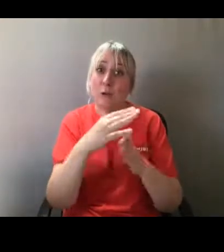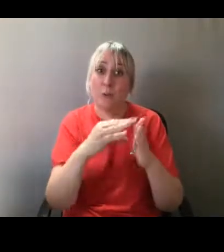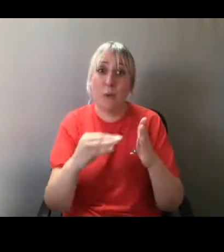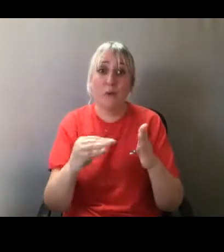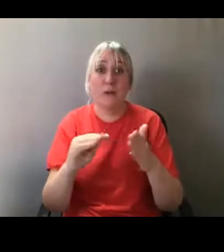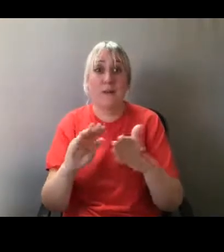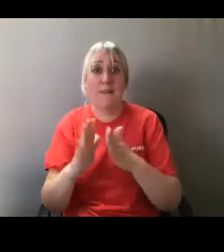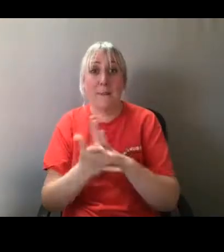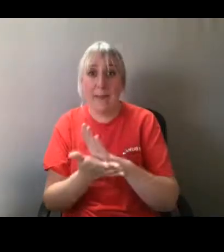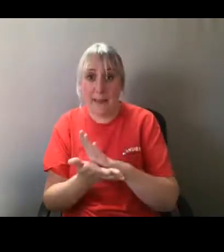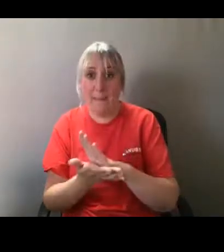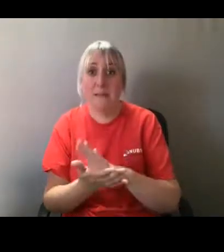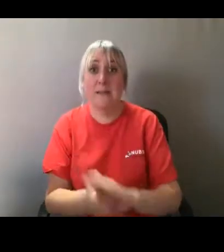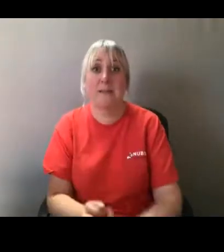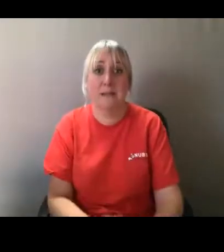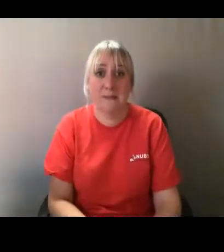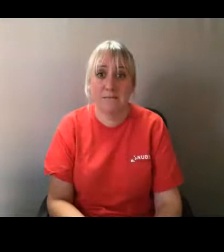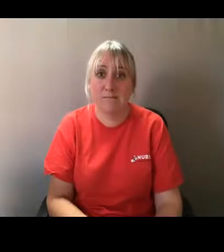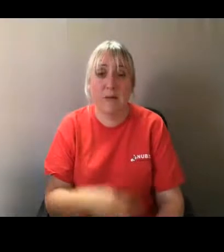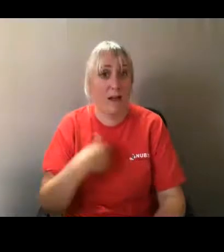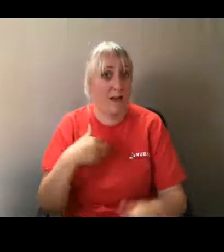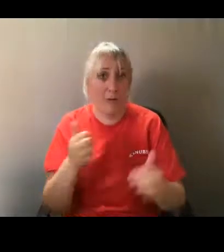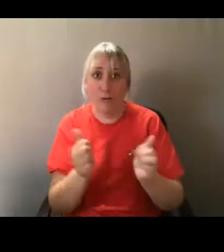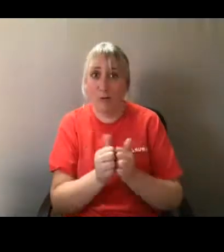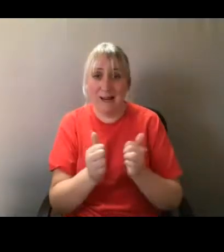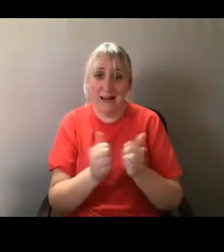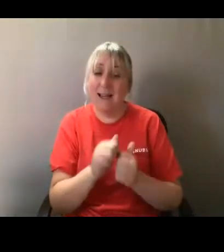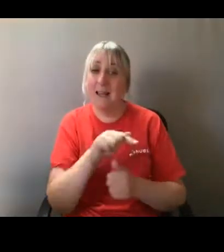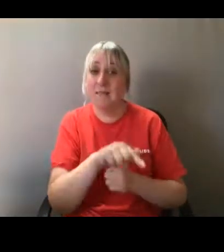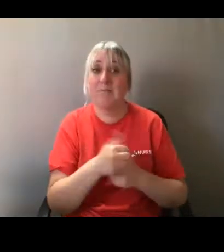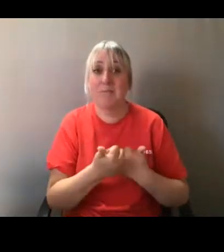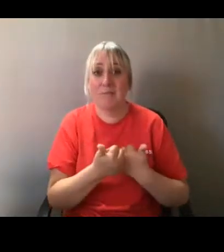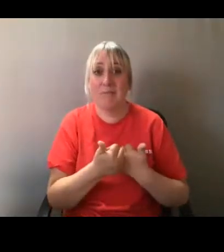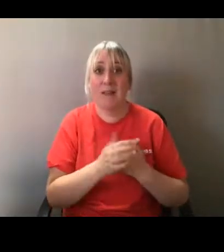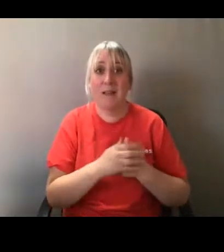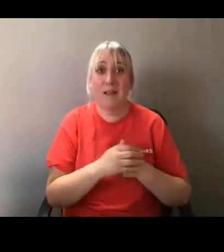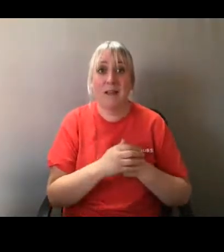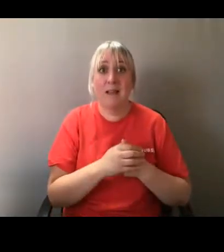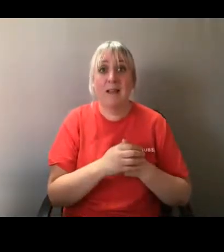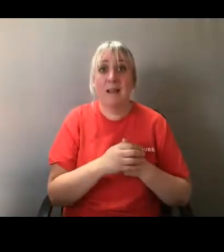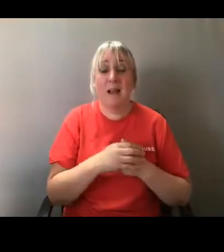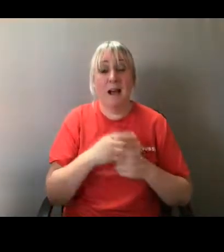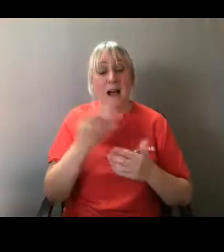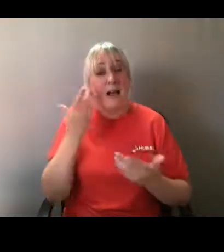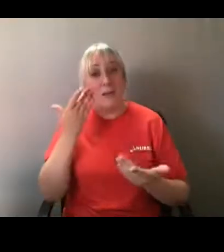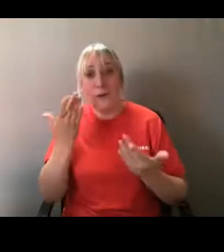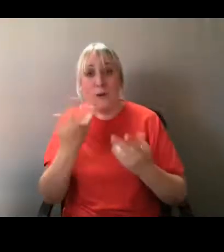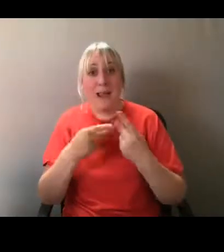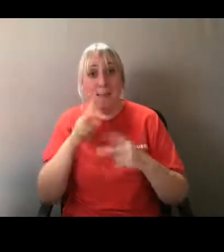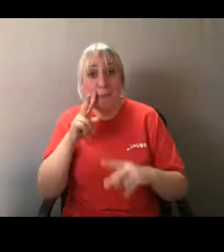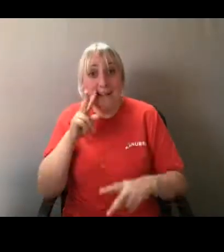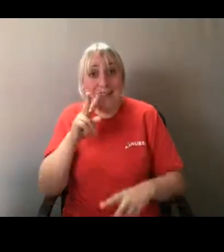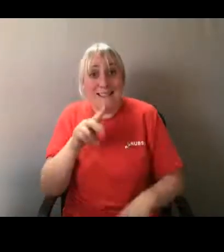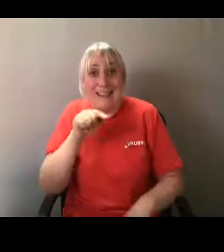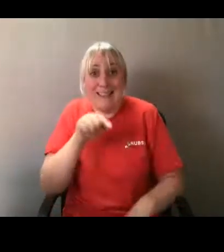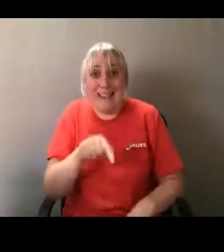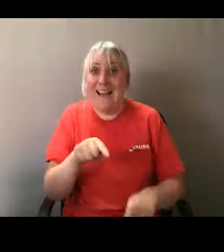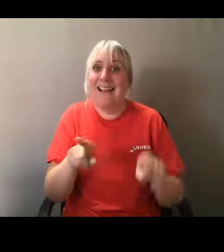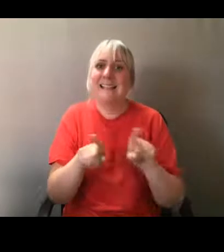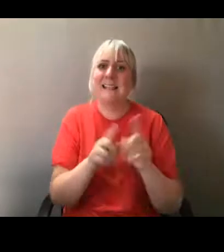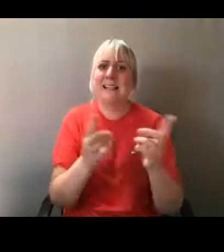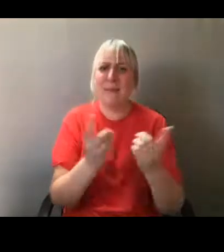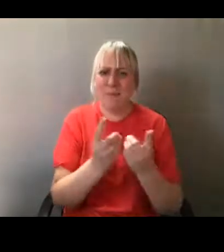but whether we all see that as the same thing is a